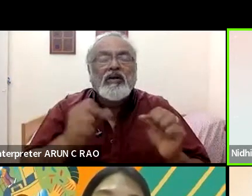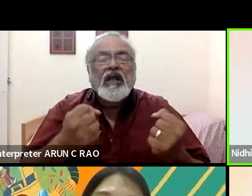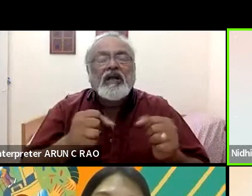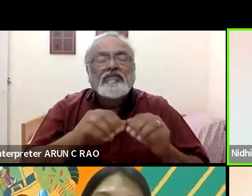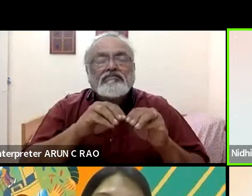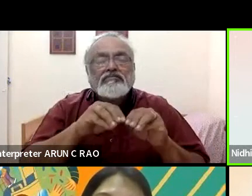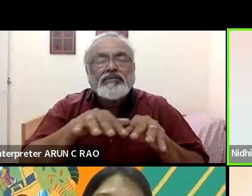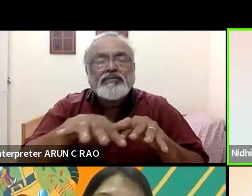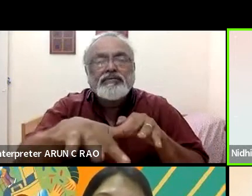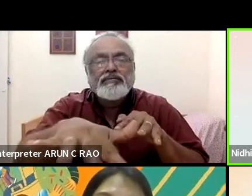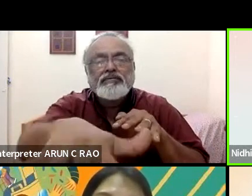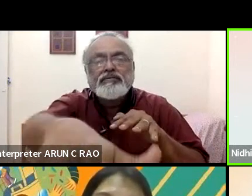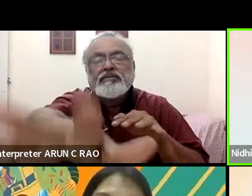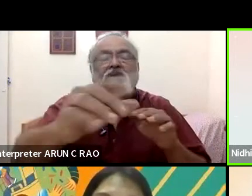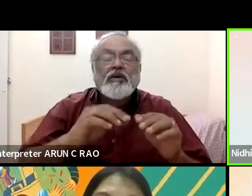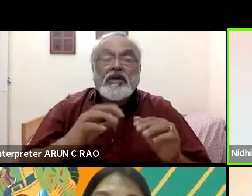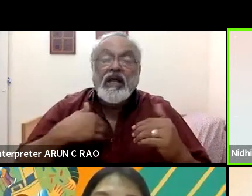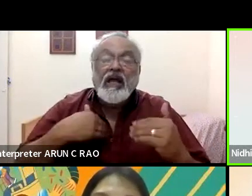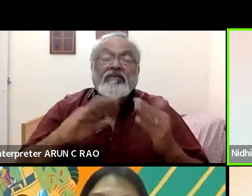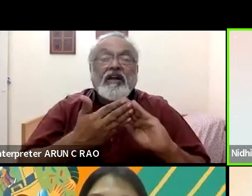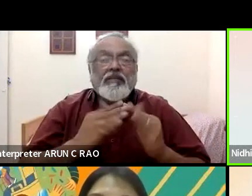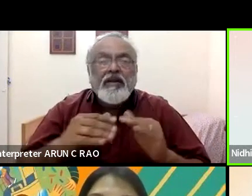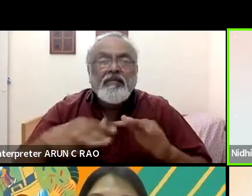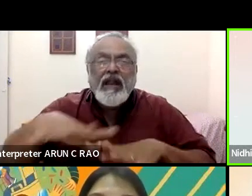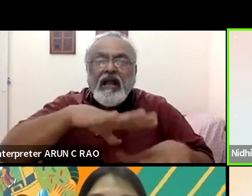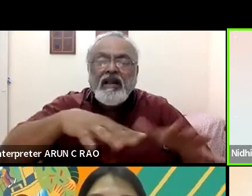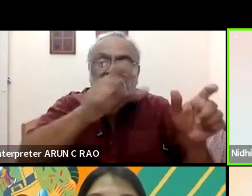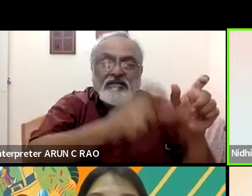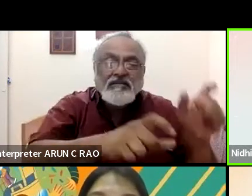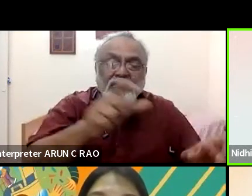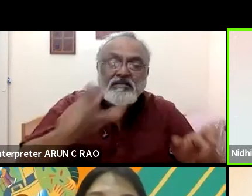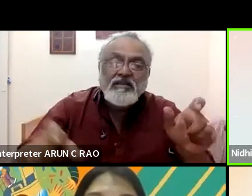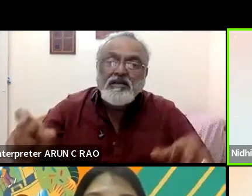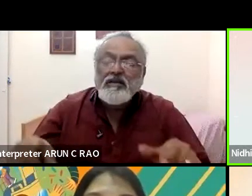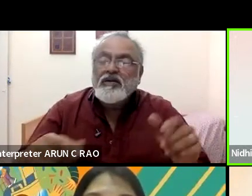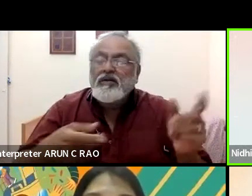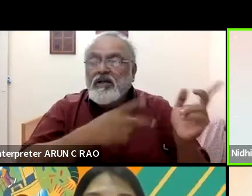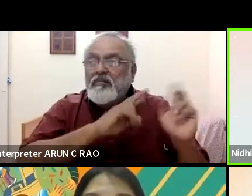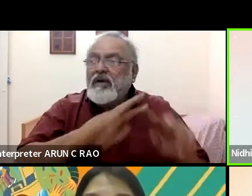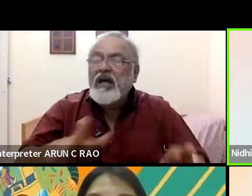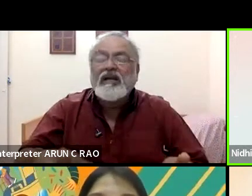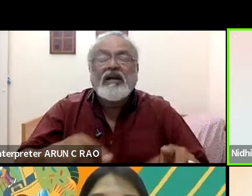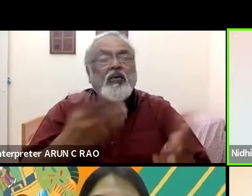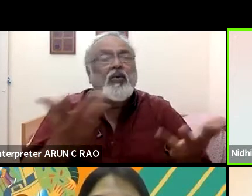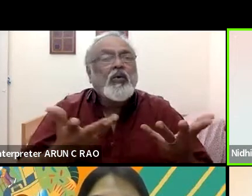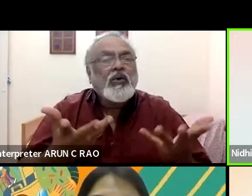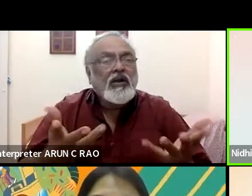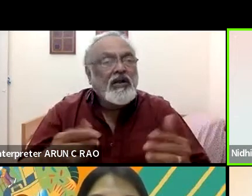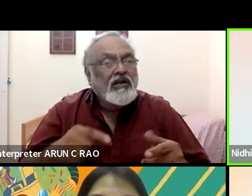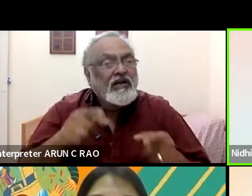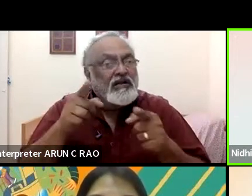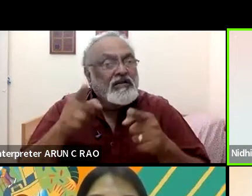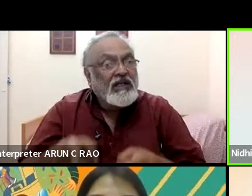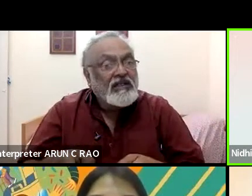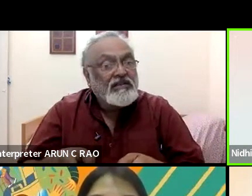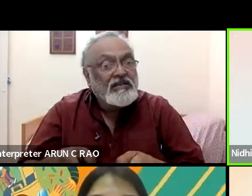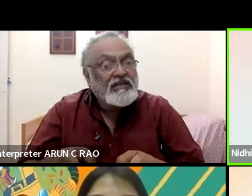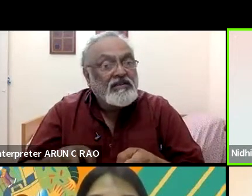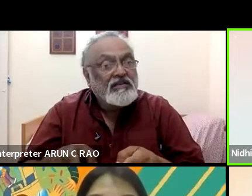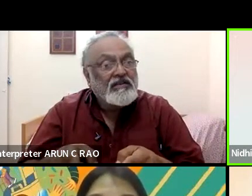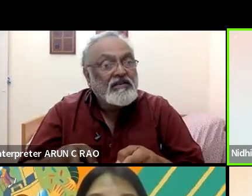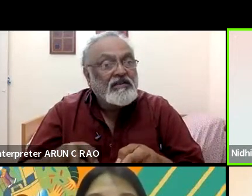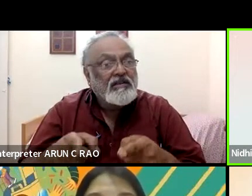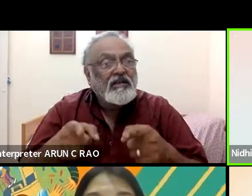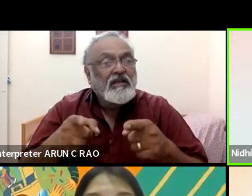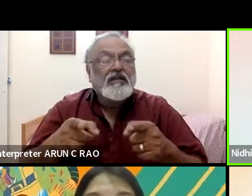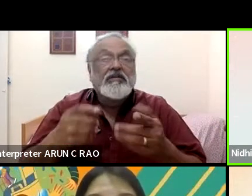seen urban planners, etc. But again, it goes back to something that was said, that we then become, if budget becomes a